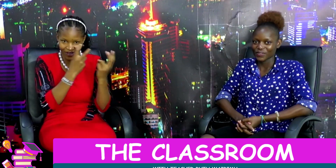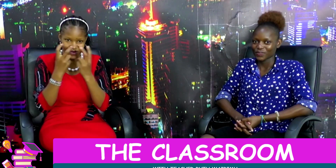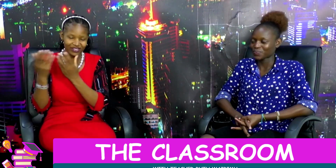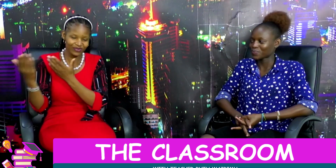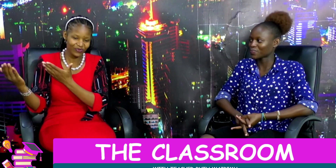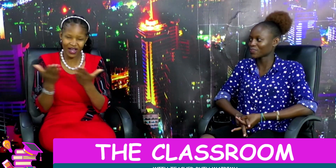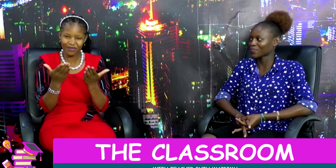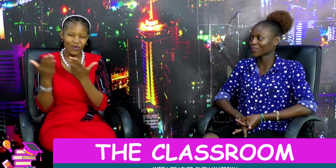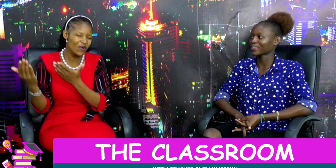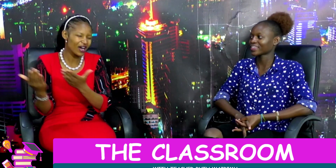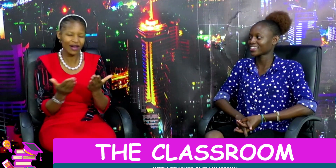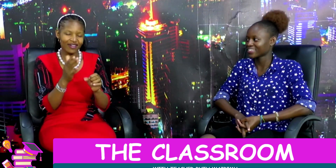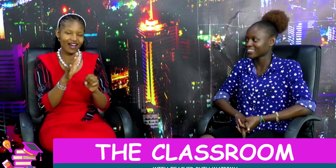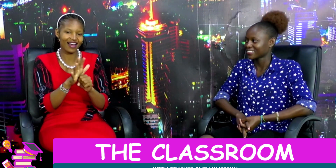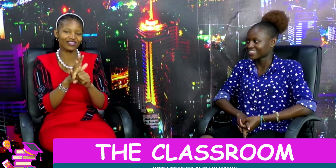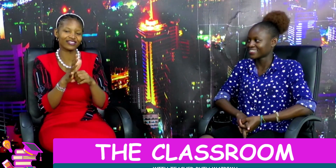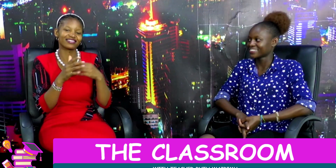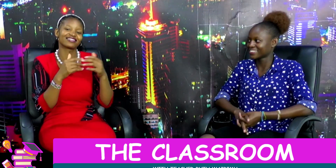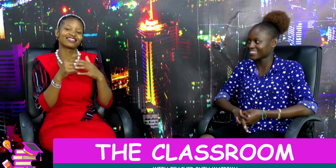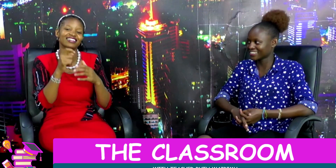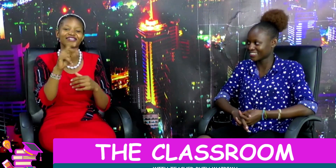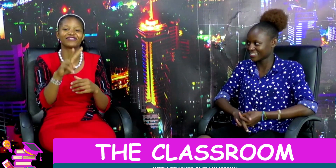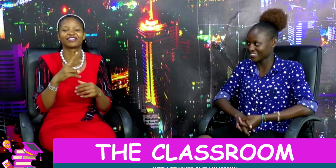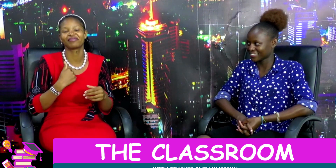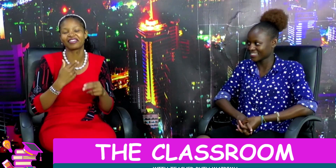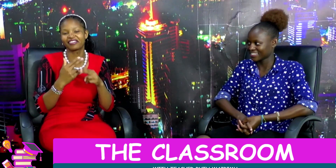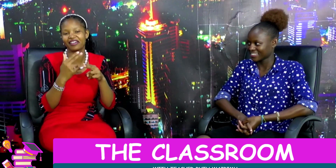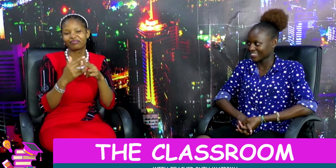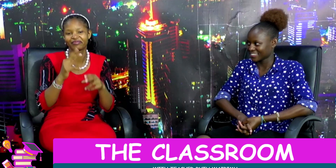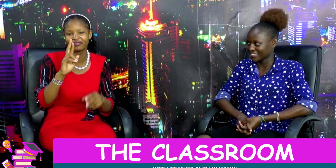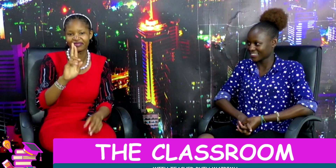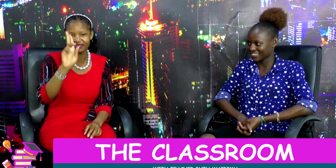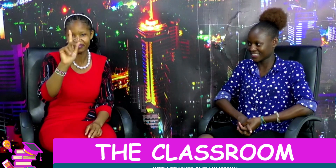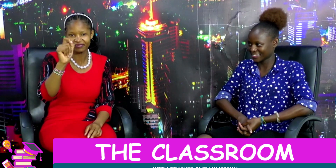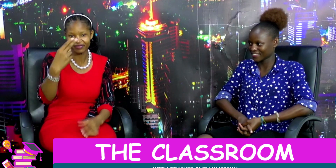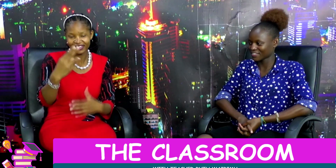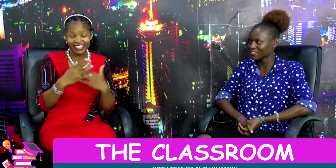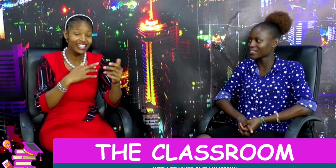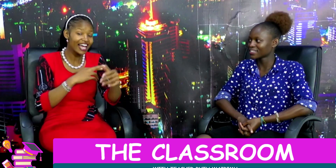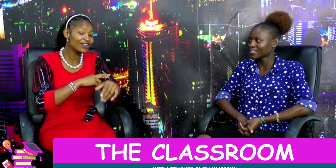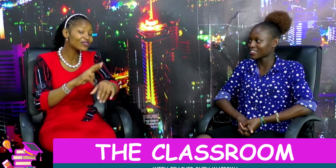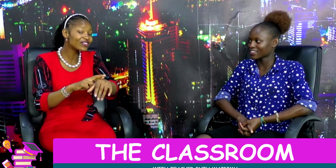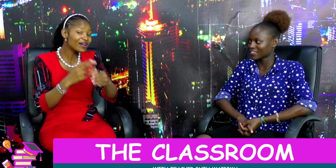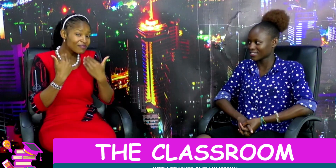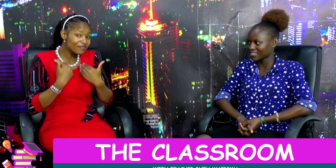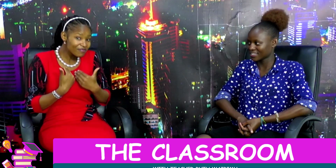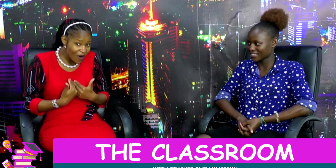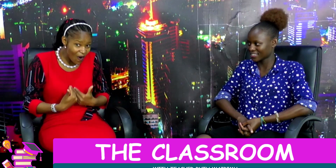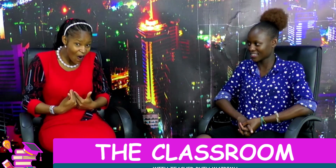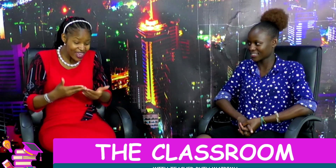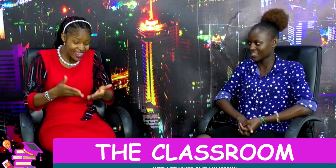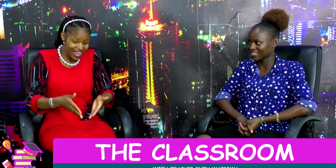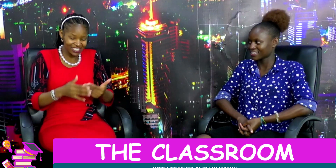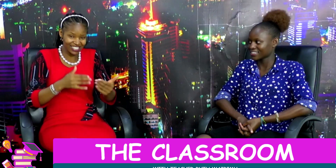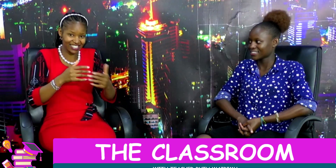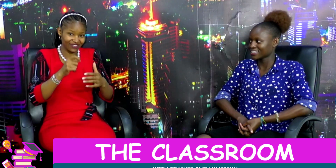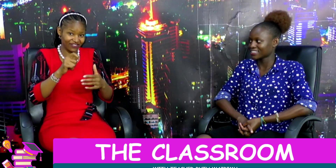And hello, our viewers. Welcome once again to this exciting episode. My name is Ruth Wairimu, and this is my sign